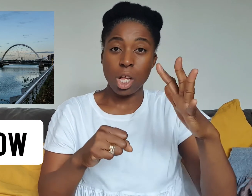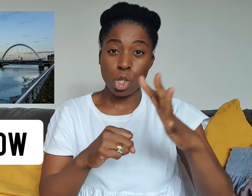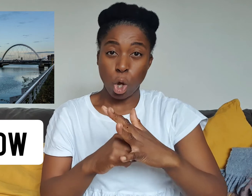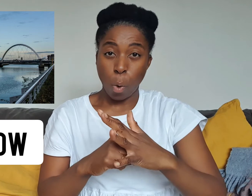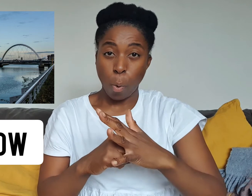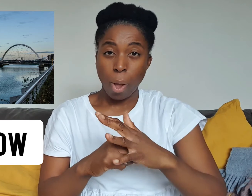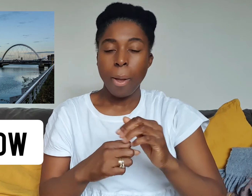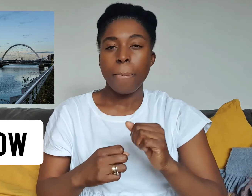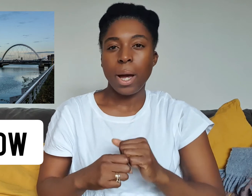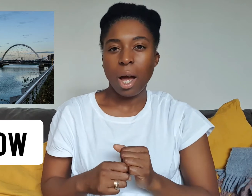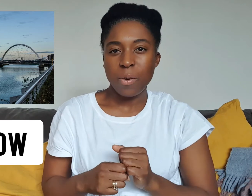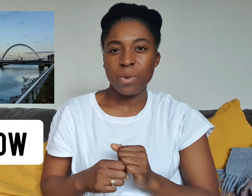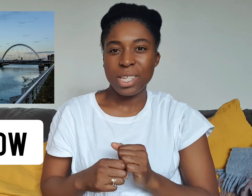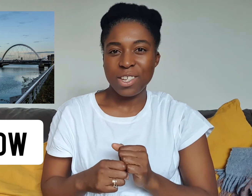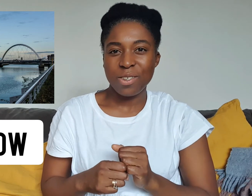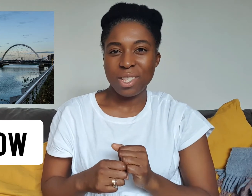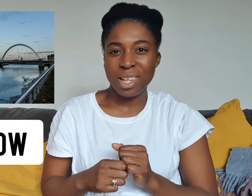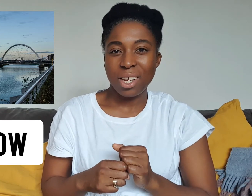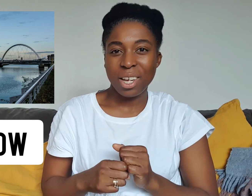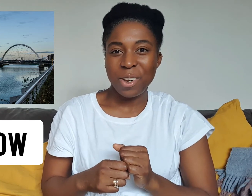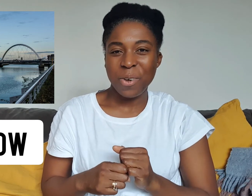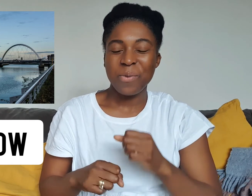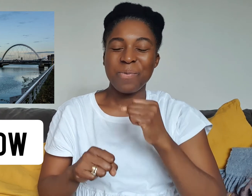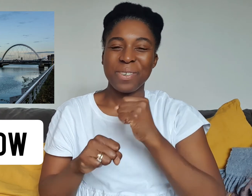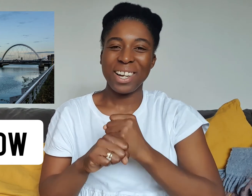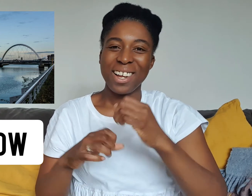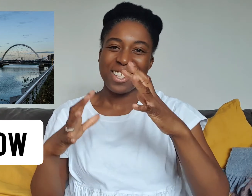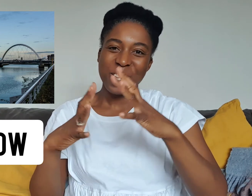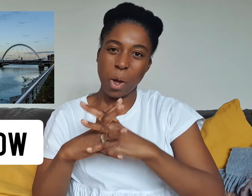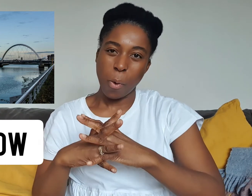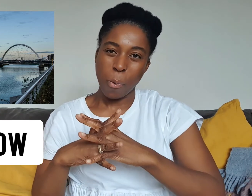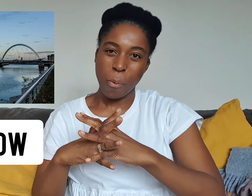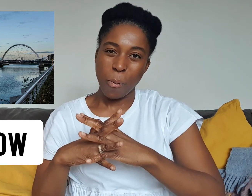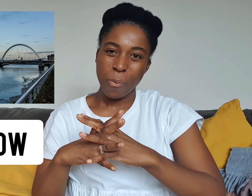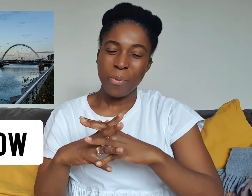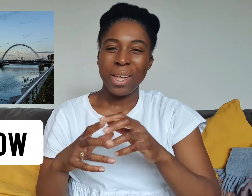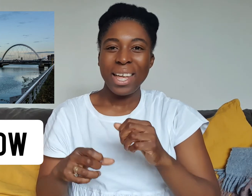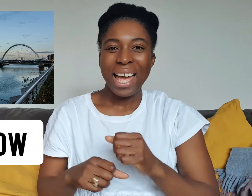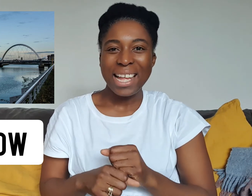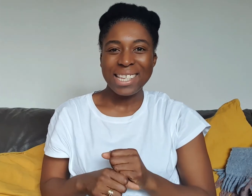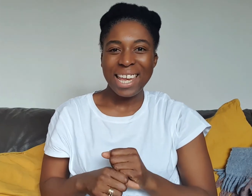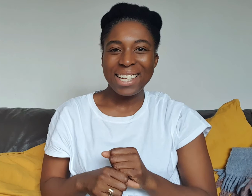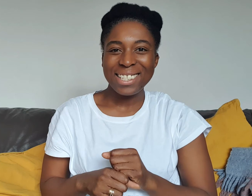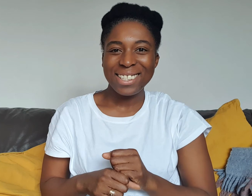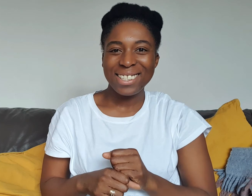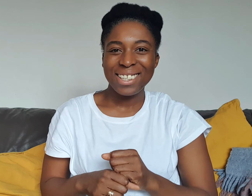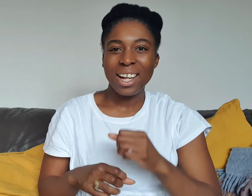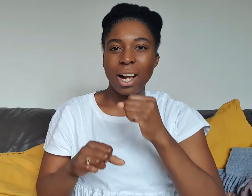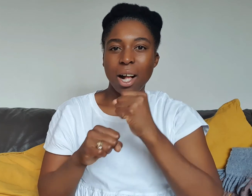Glasgow, but I will teach you the sign I know. Glasgow. And again.